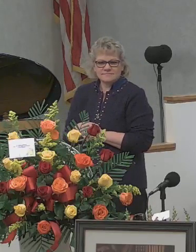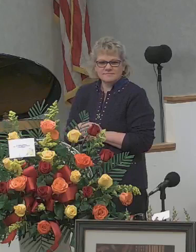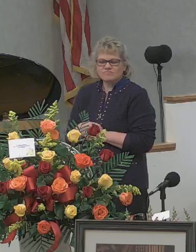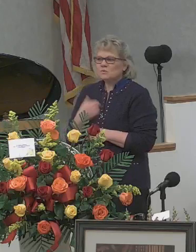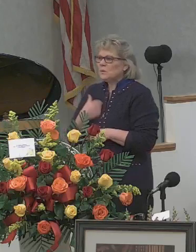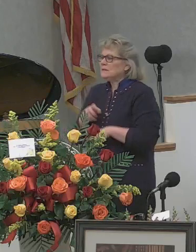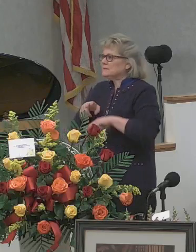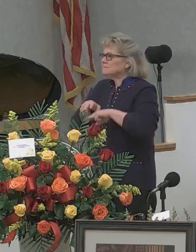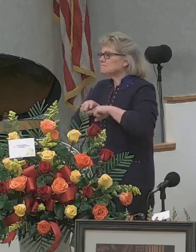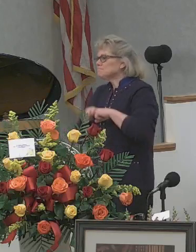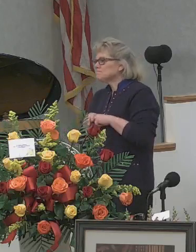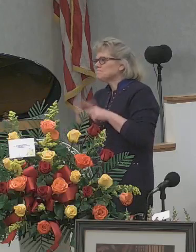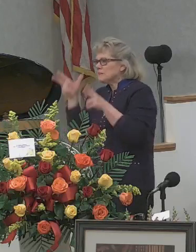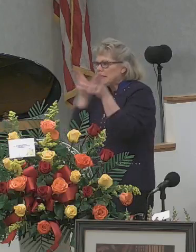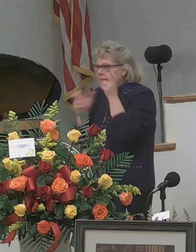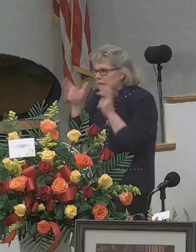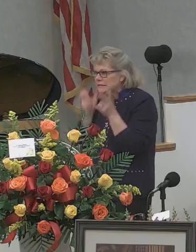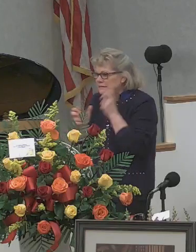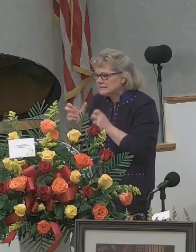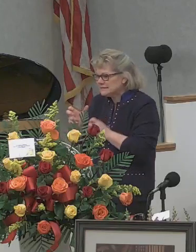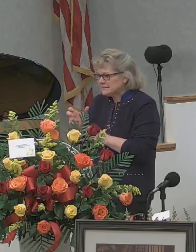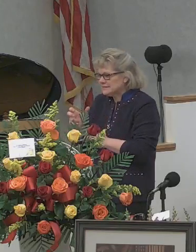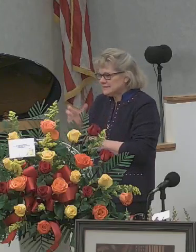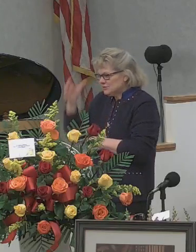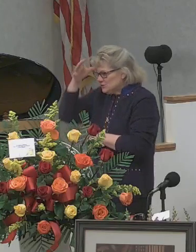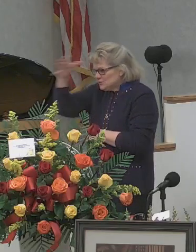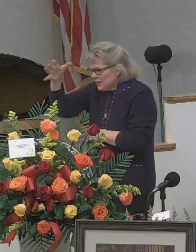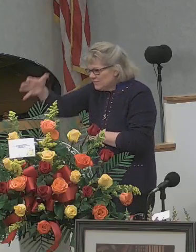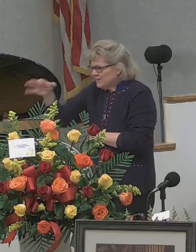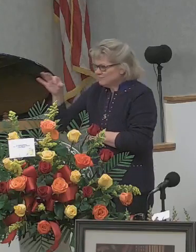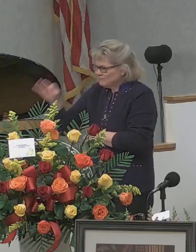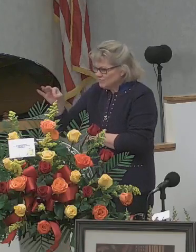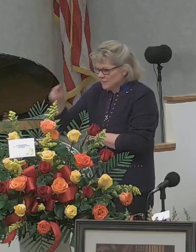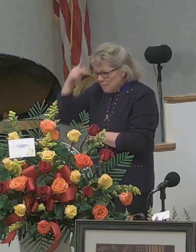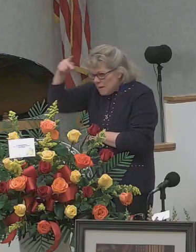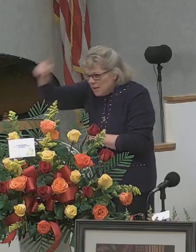And we just sit there and listen to his words that would instruct and comfort